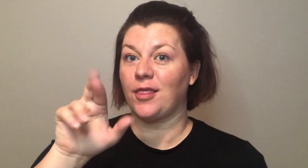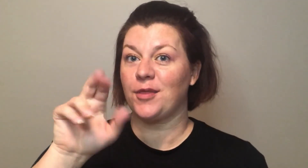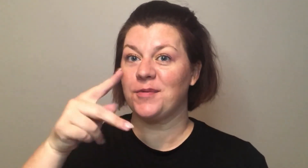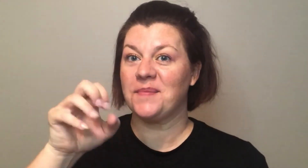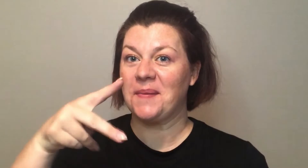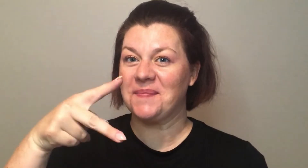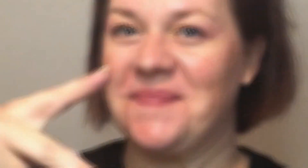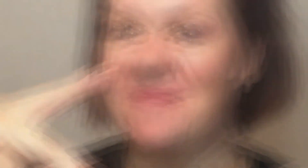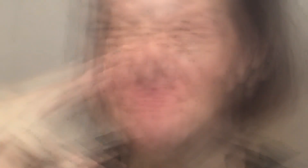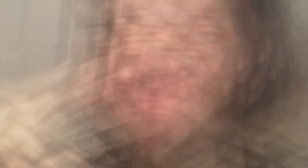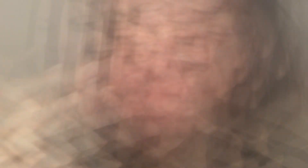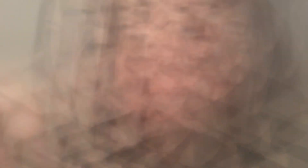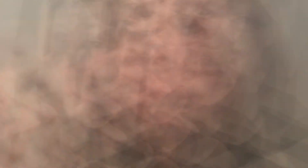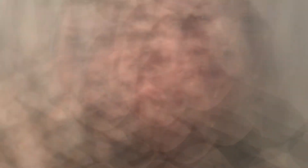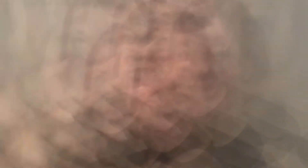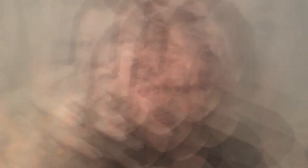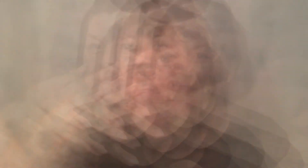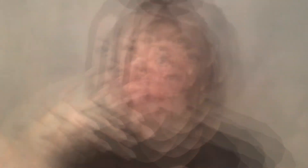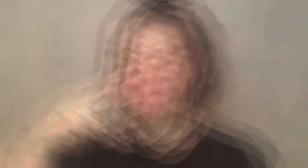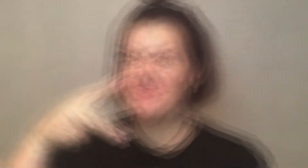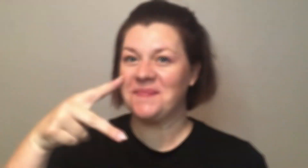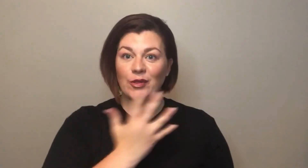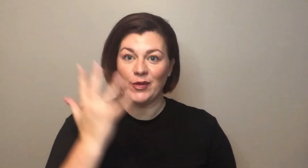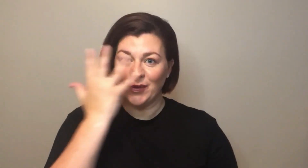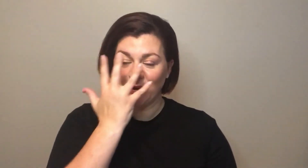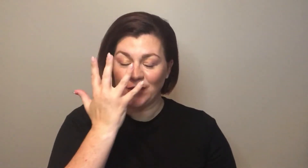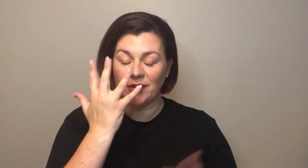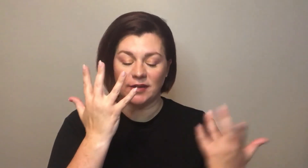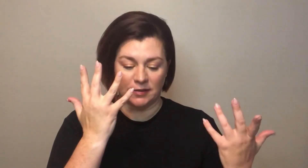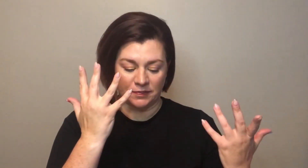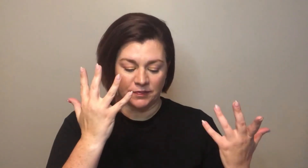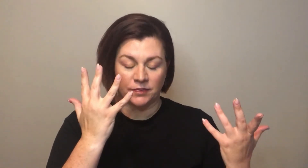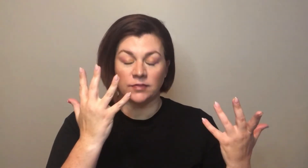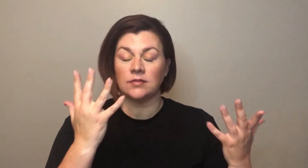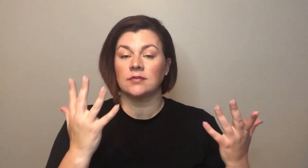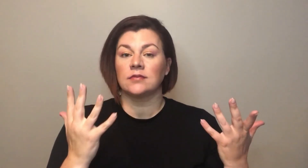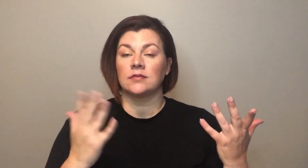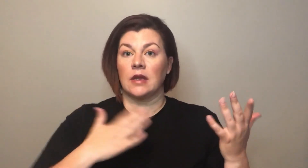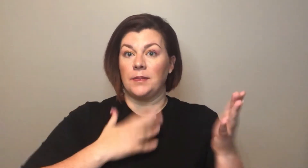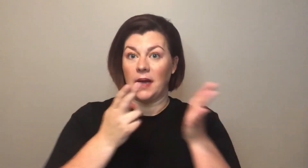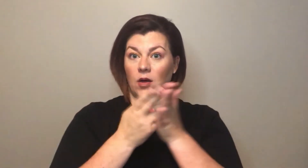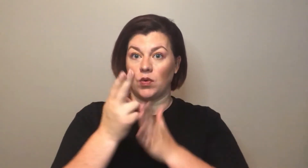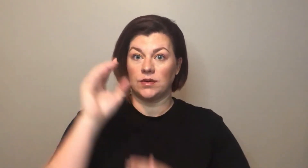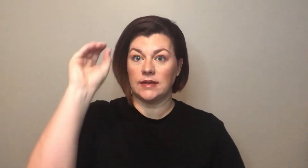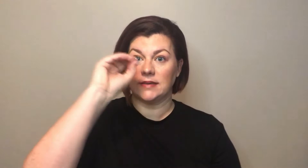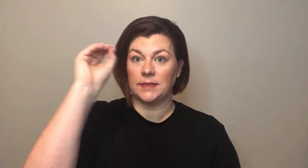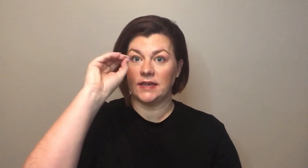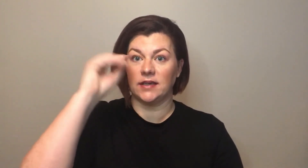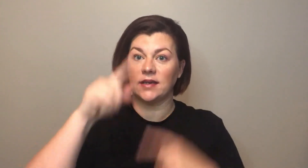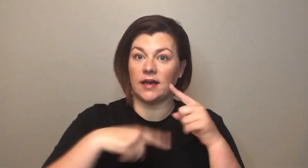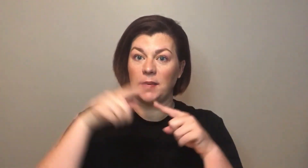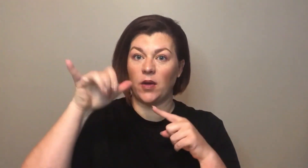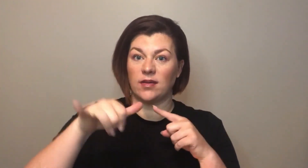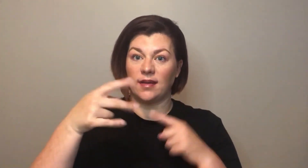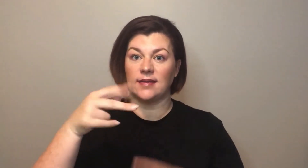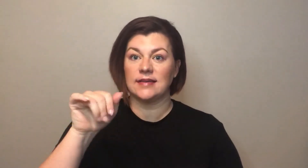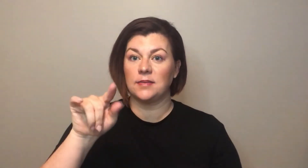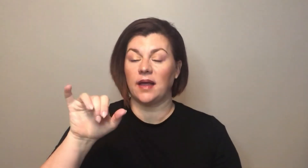of course, from Colourpop. All right, here's my final look. my honest opinion